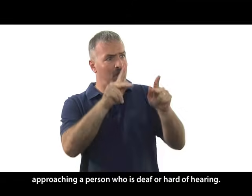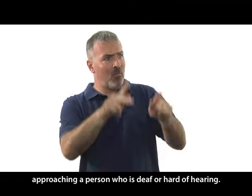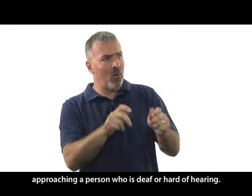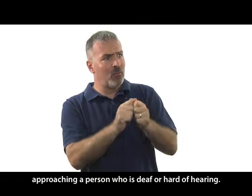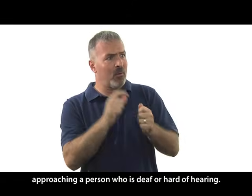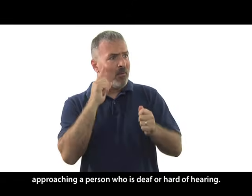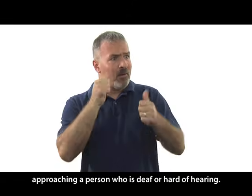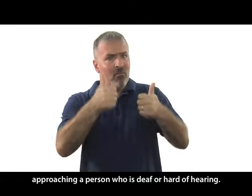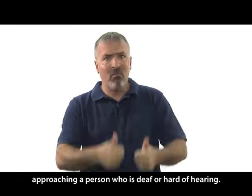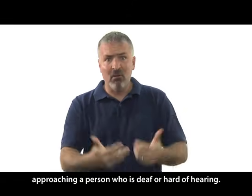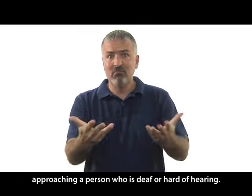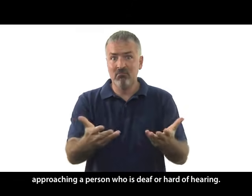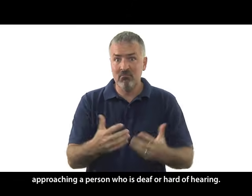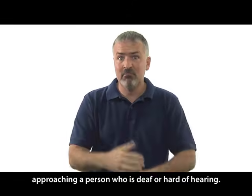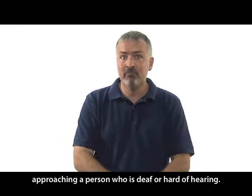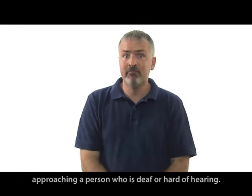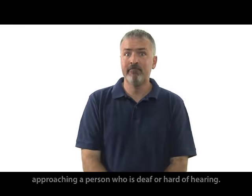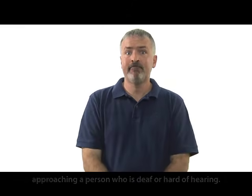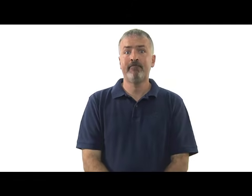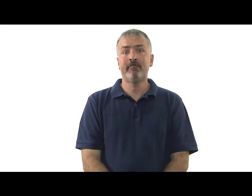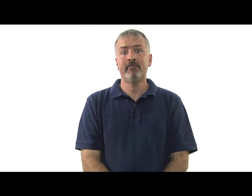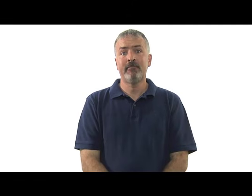who is deaf or hard of hearing.